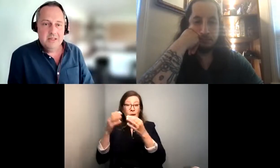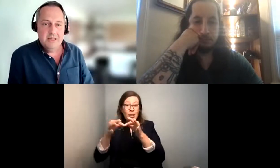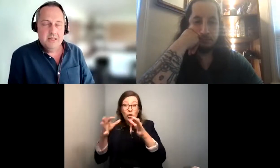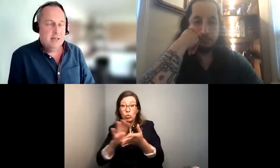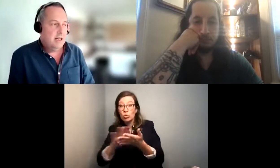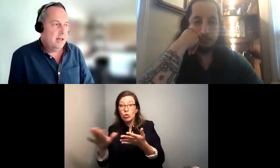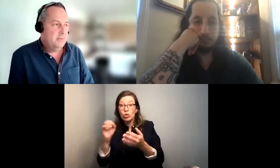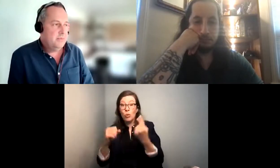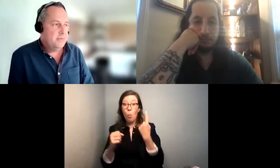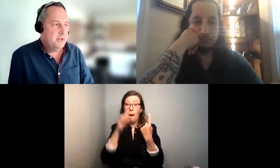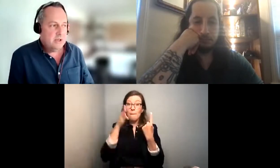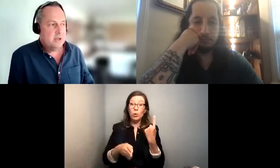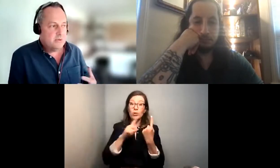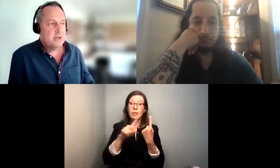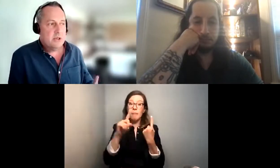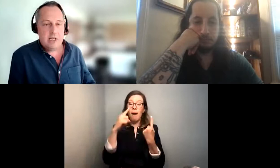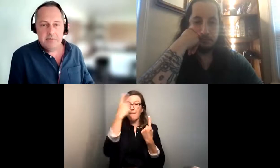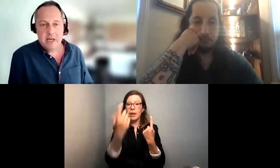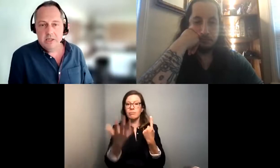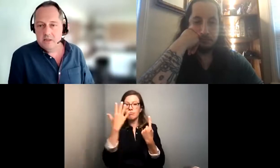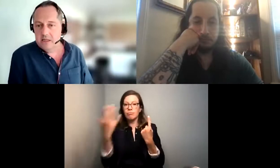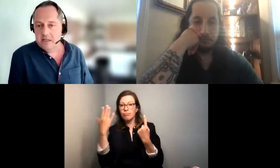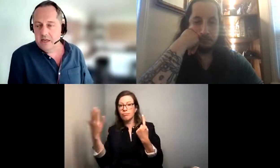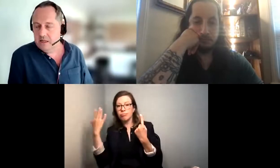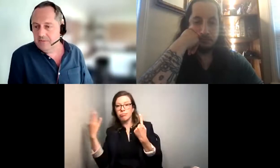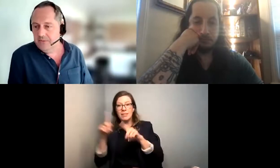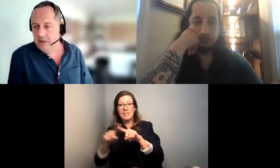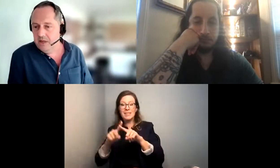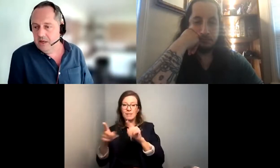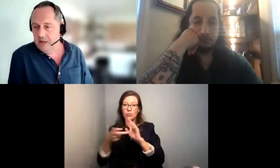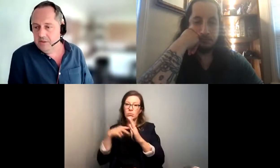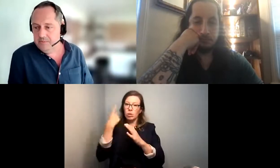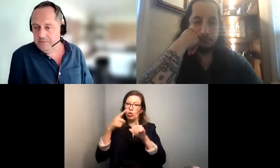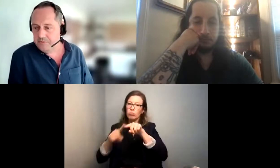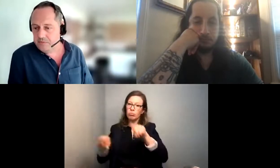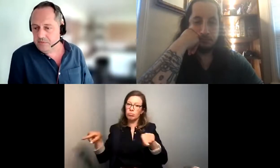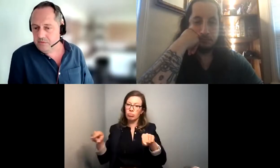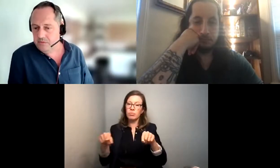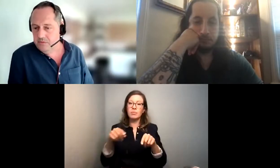person. So there's lots of good applications of that tech.